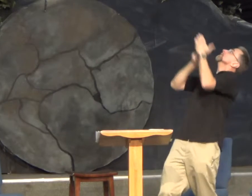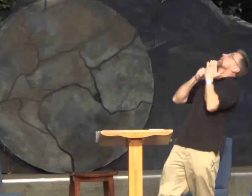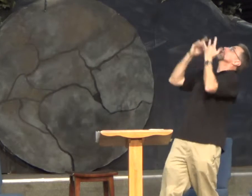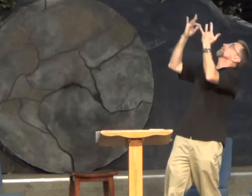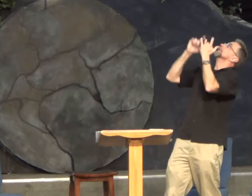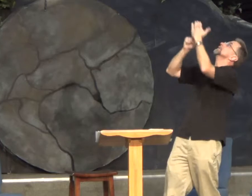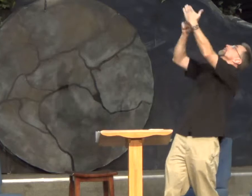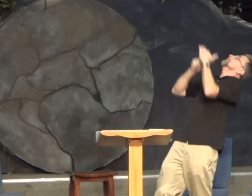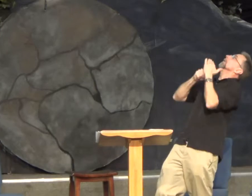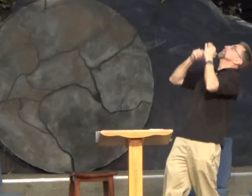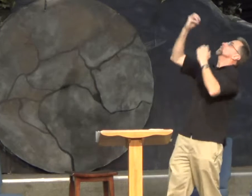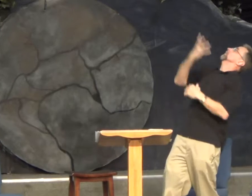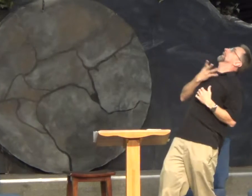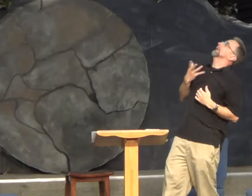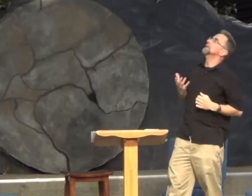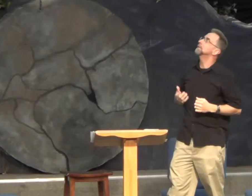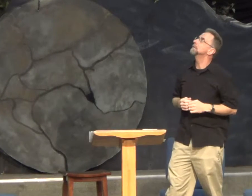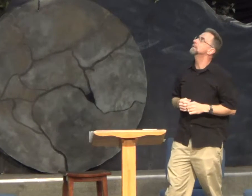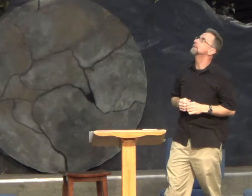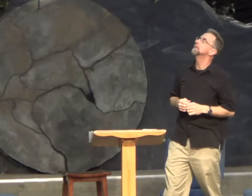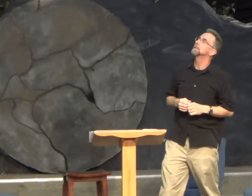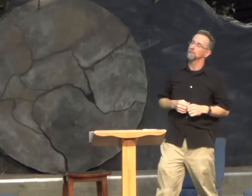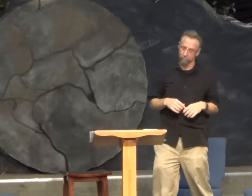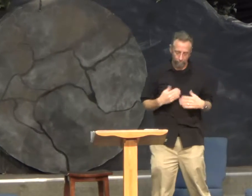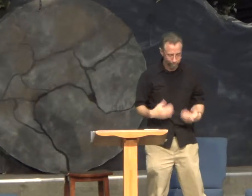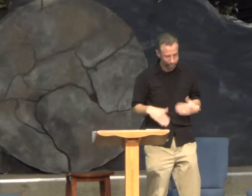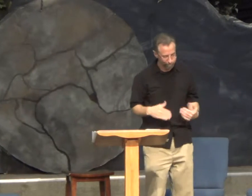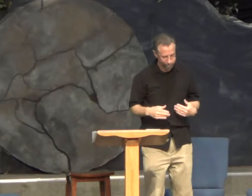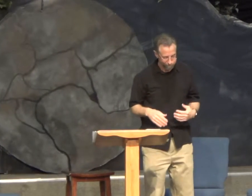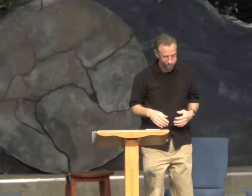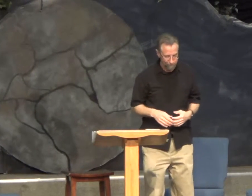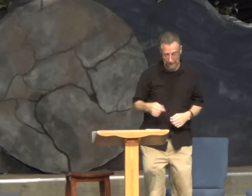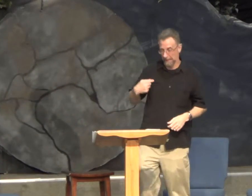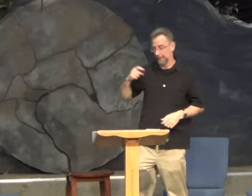showing his love for us, his mercy for us, his grace for us.